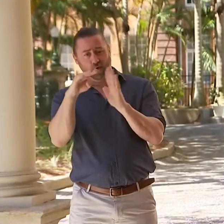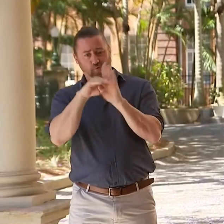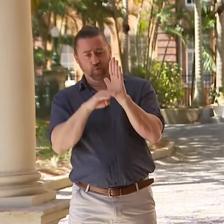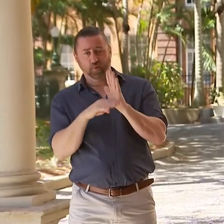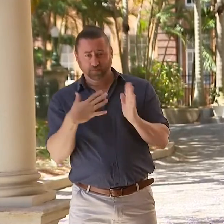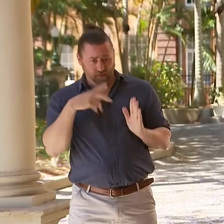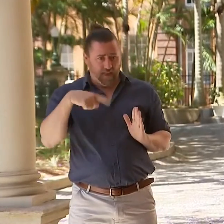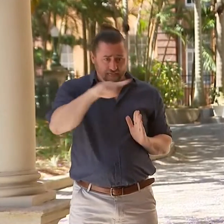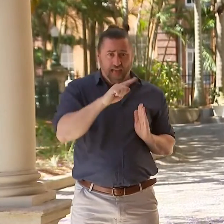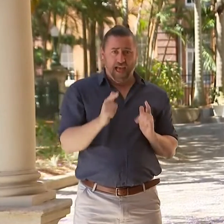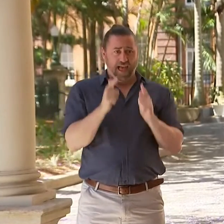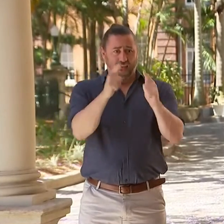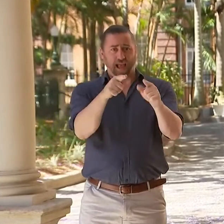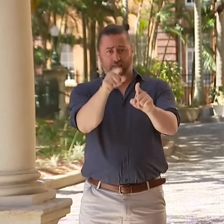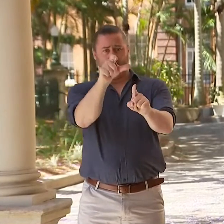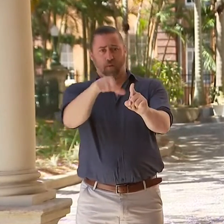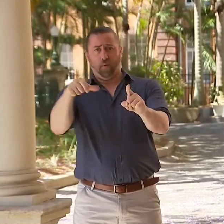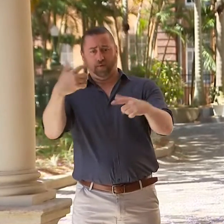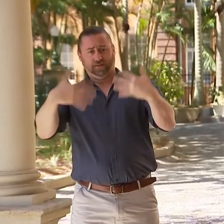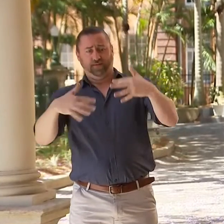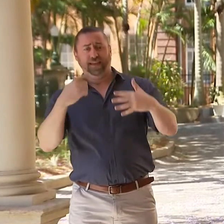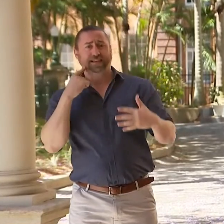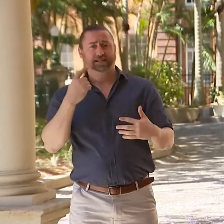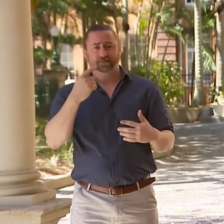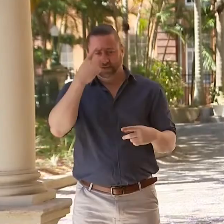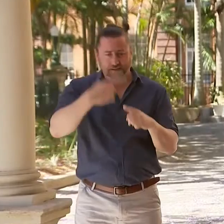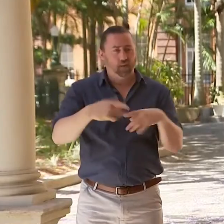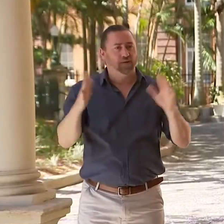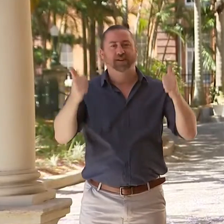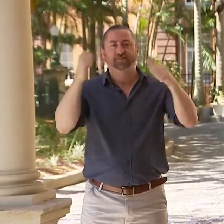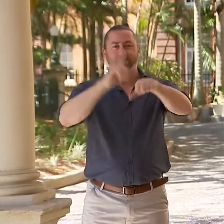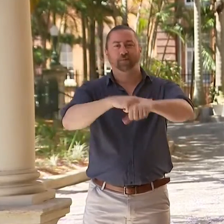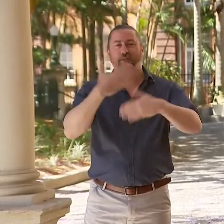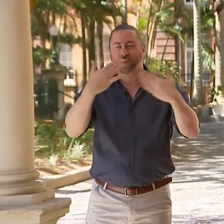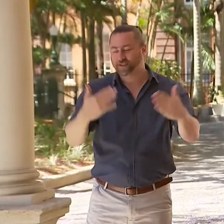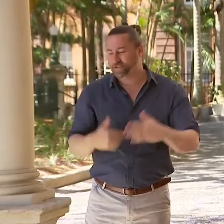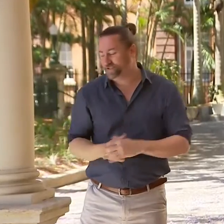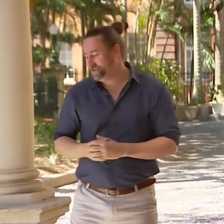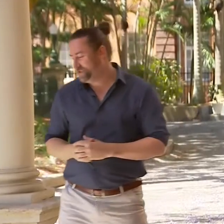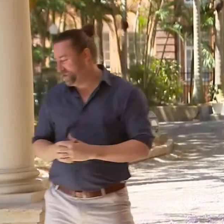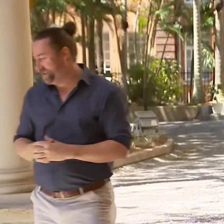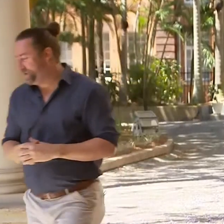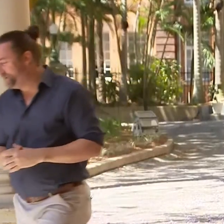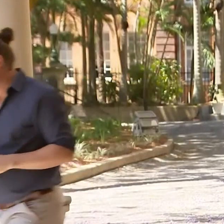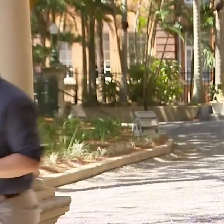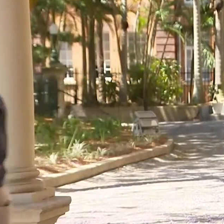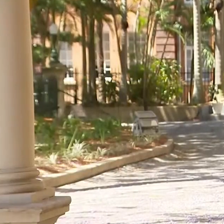they're going into high risk settings. They're dealing with vulnerable patients. All right, we're out of time. Thank you. Thank you.